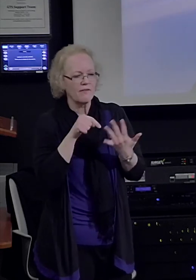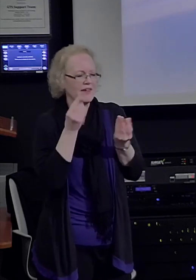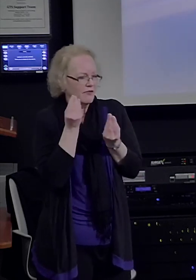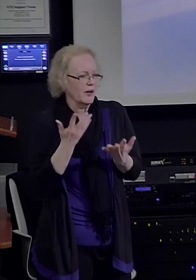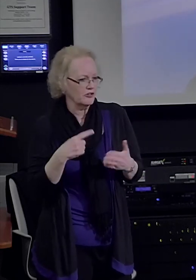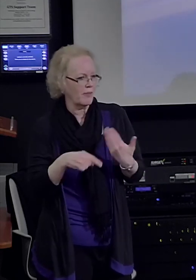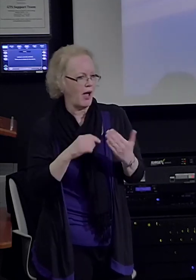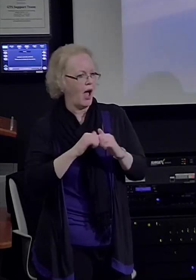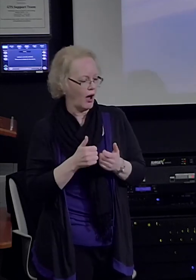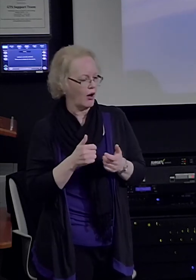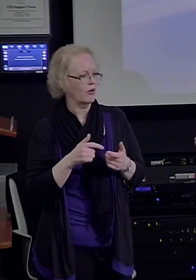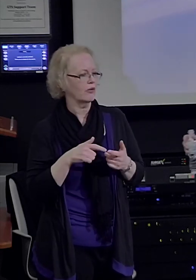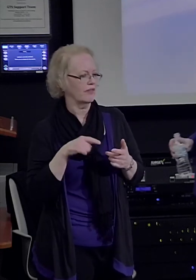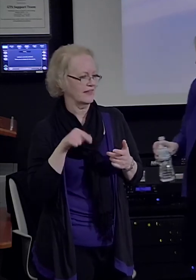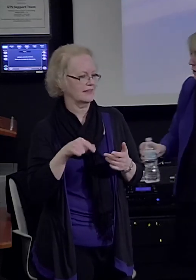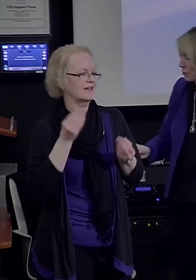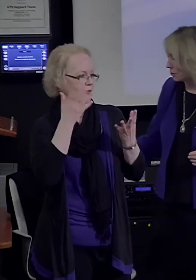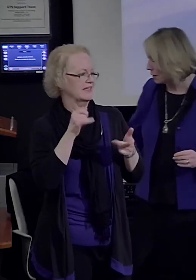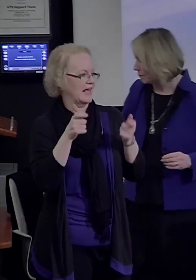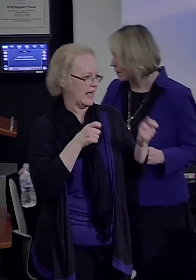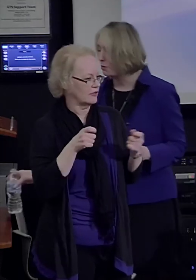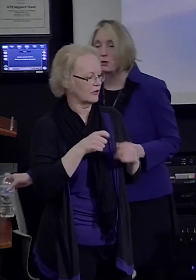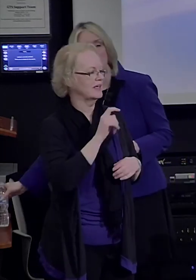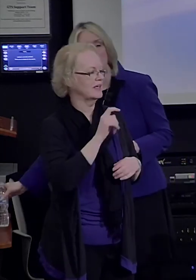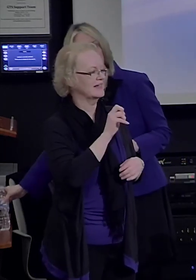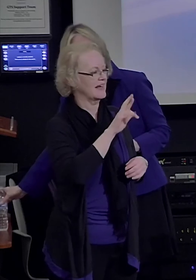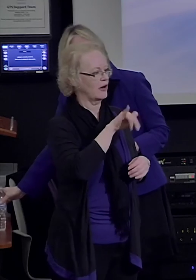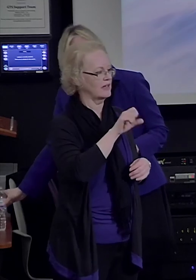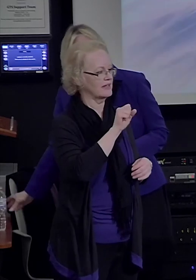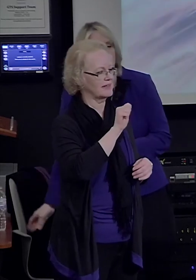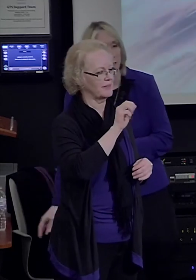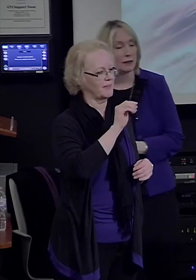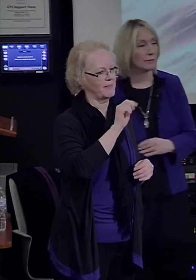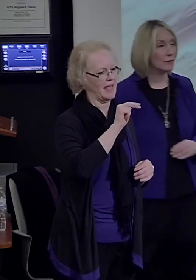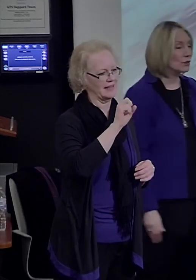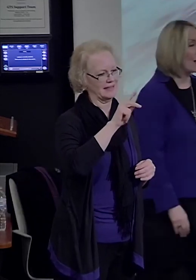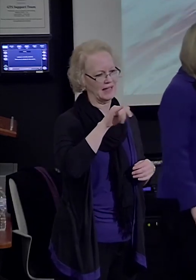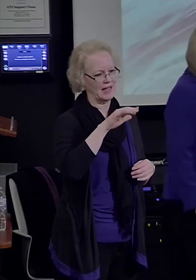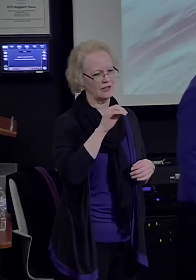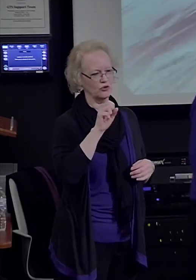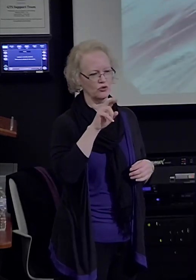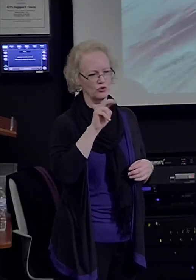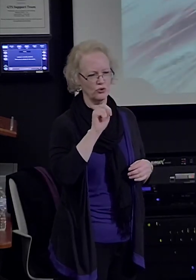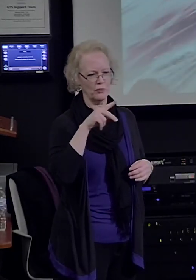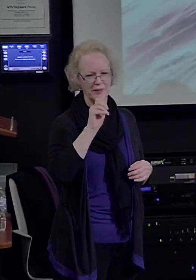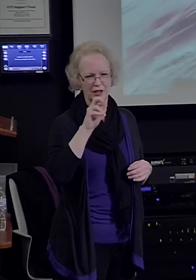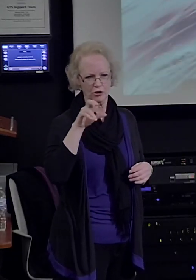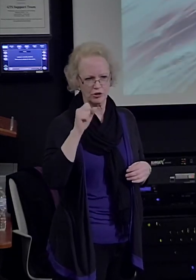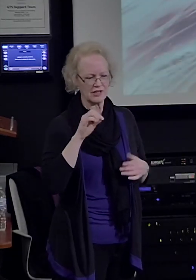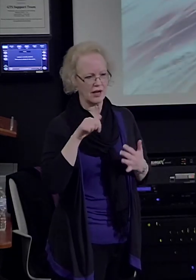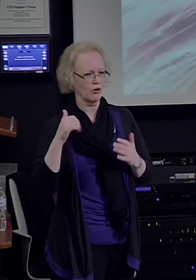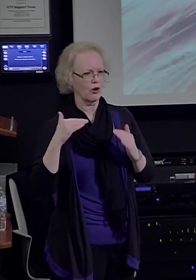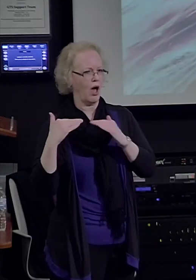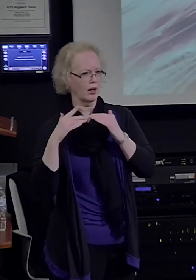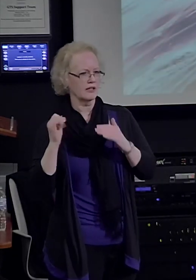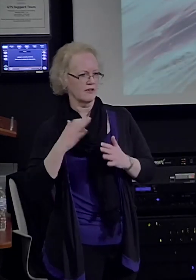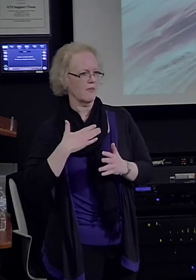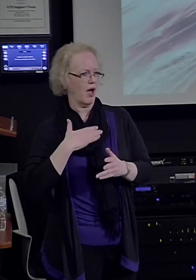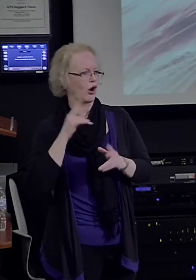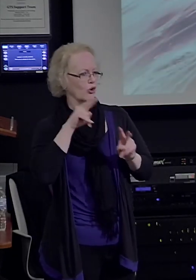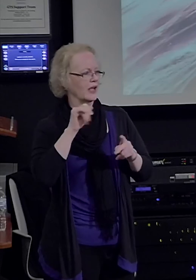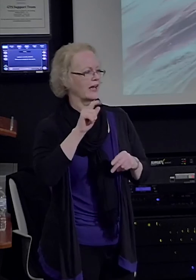terry sanowski and lyle muller and sue peters my postdoc and i are looking at traveling waves so instead of just